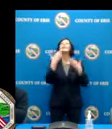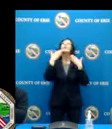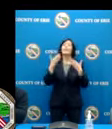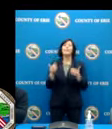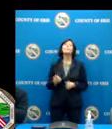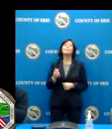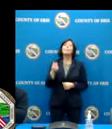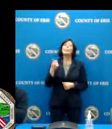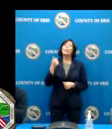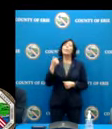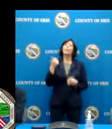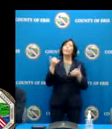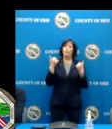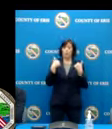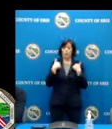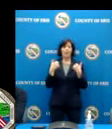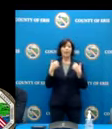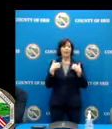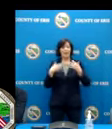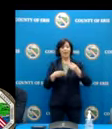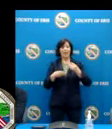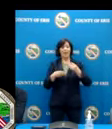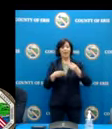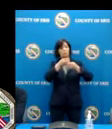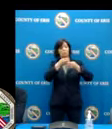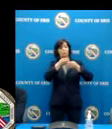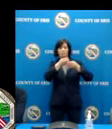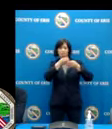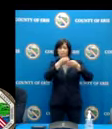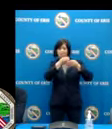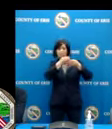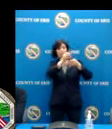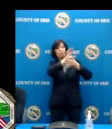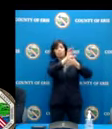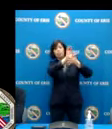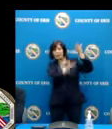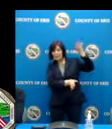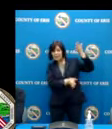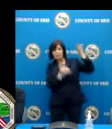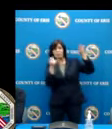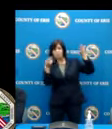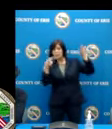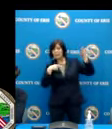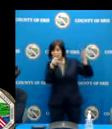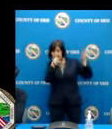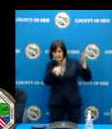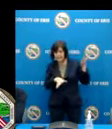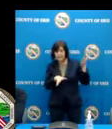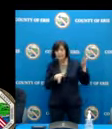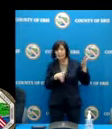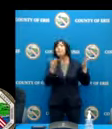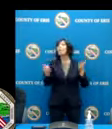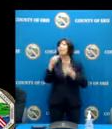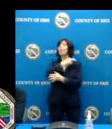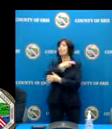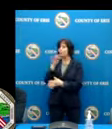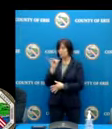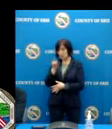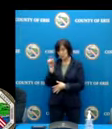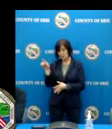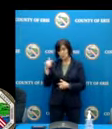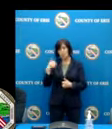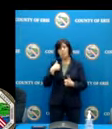we have expanded our public health testing criteria, and along with the other hospitals, we all